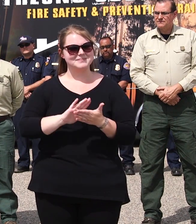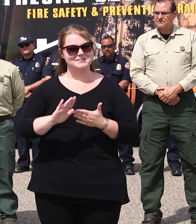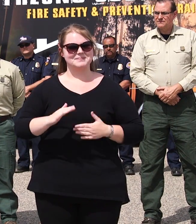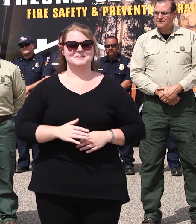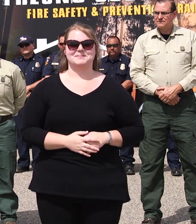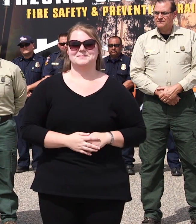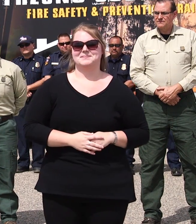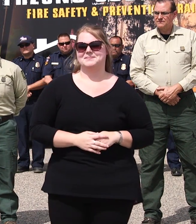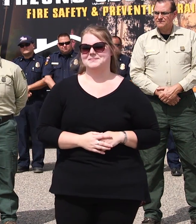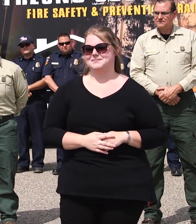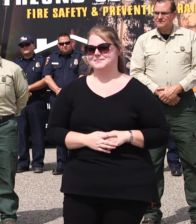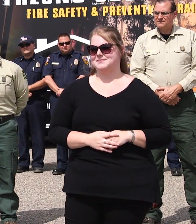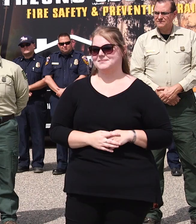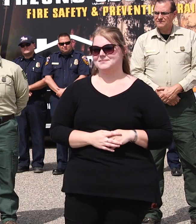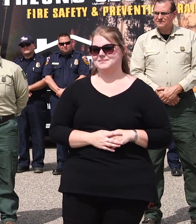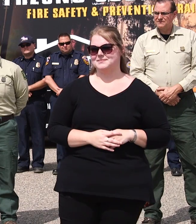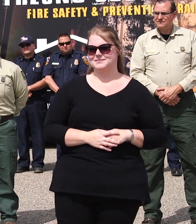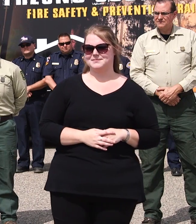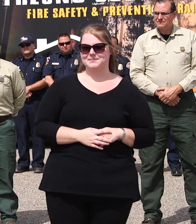So